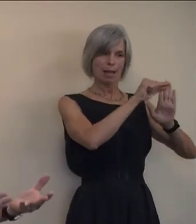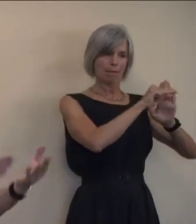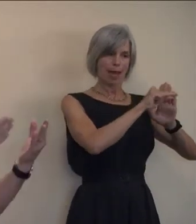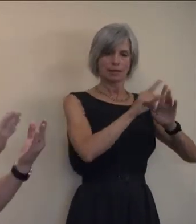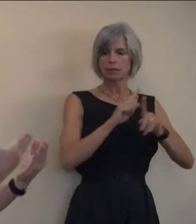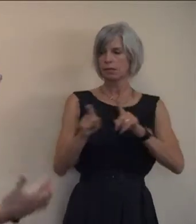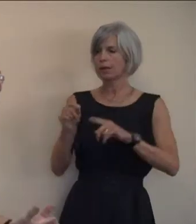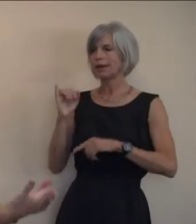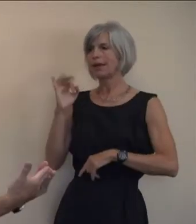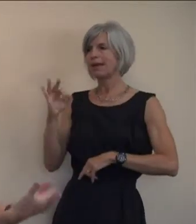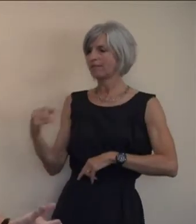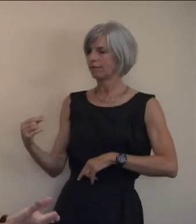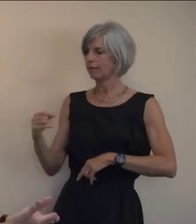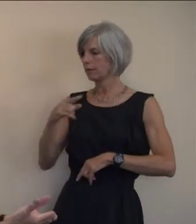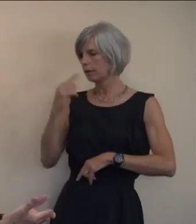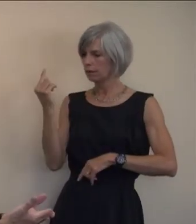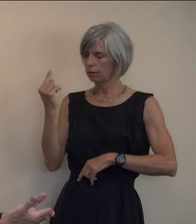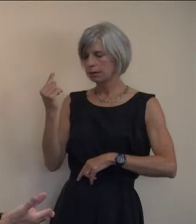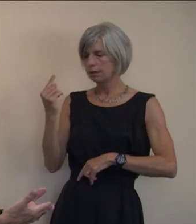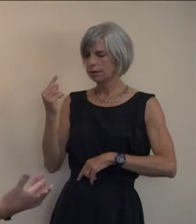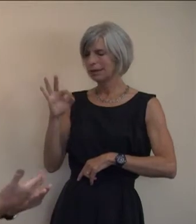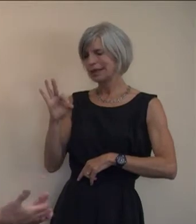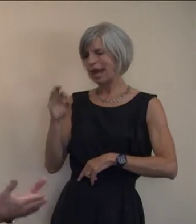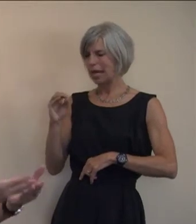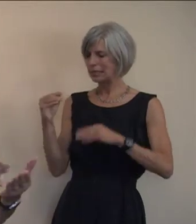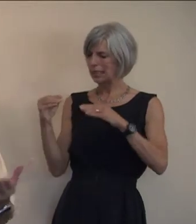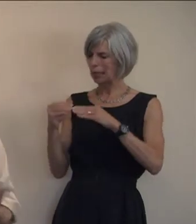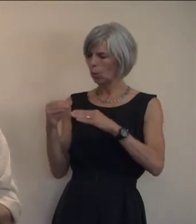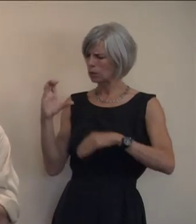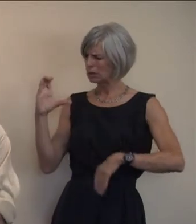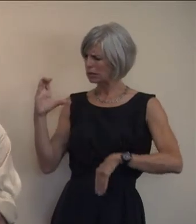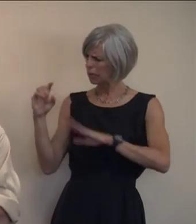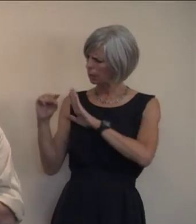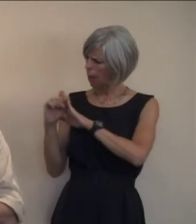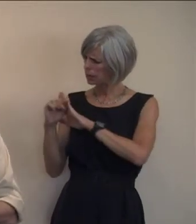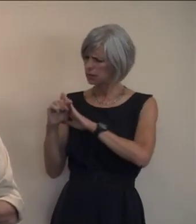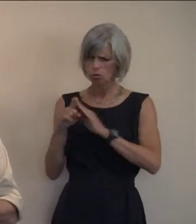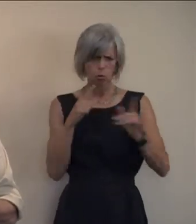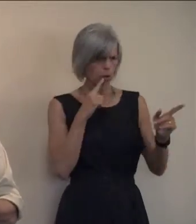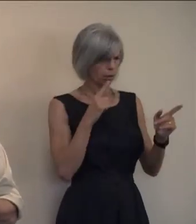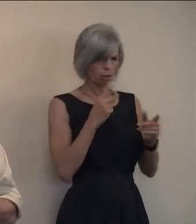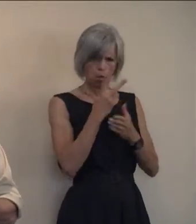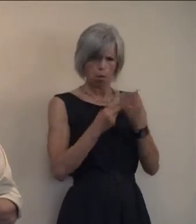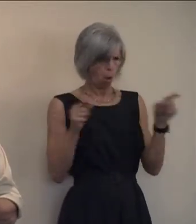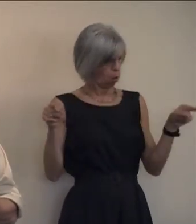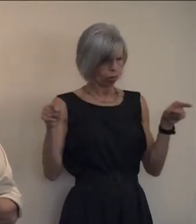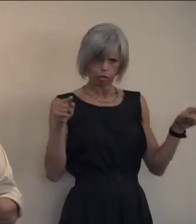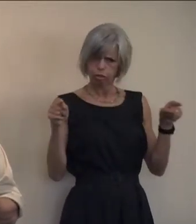to me. Similar achievement results in different wealth.